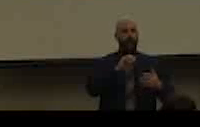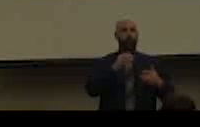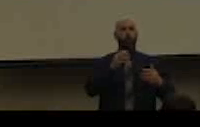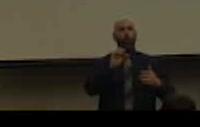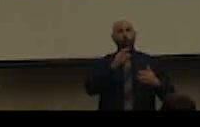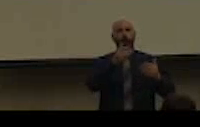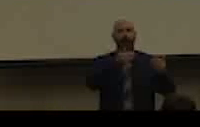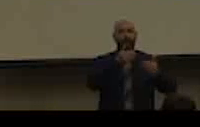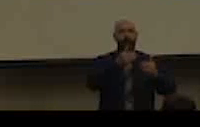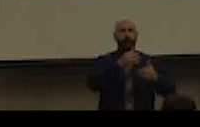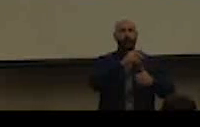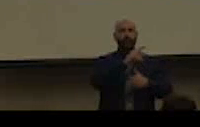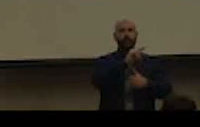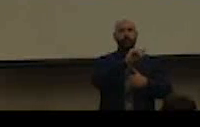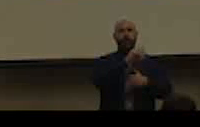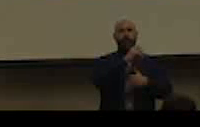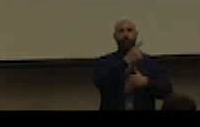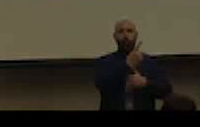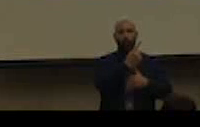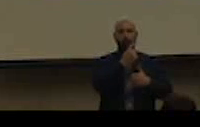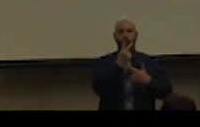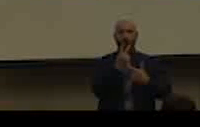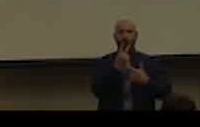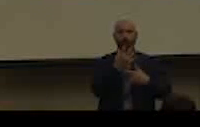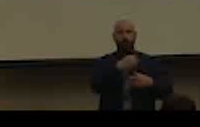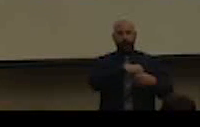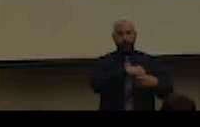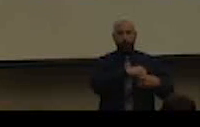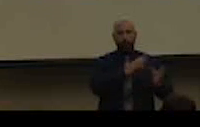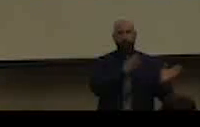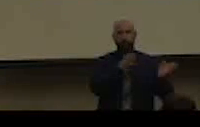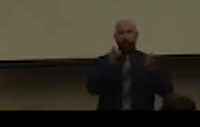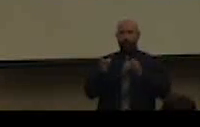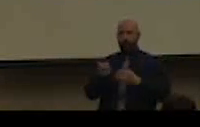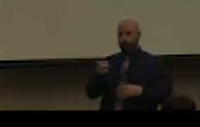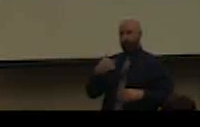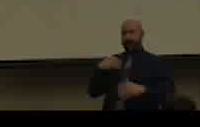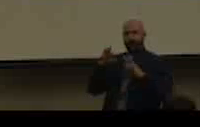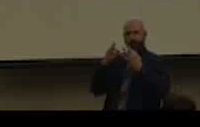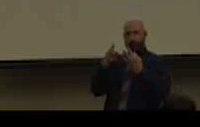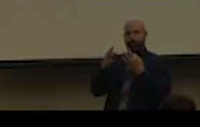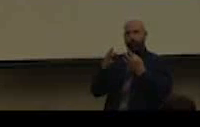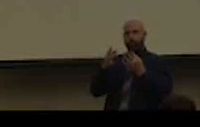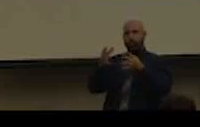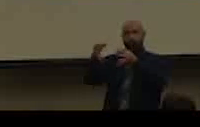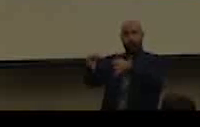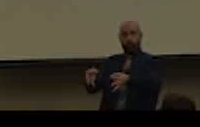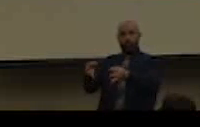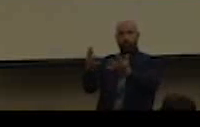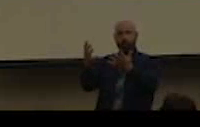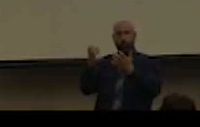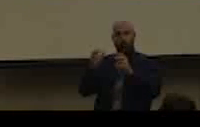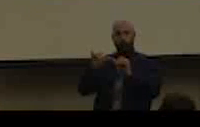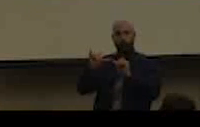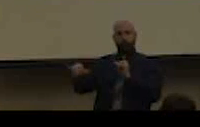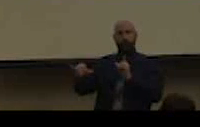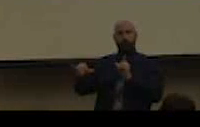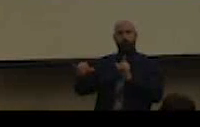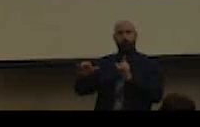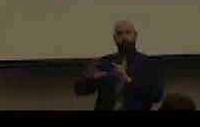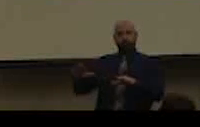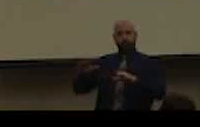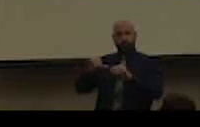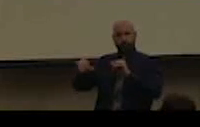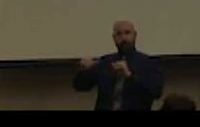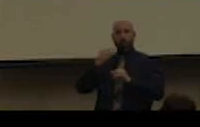to be more involved. But also, there are families that choose and want to have their child at home. And what can we do